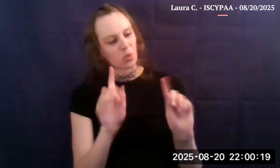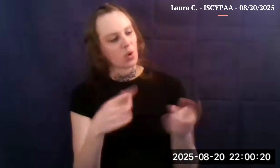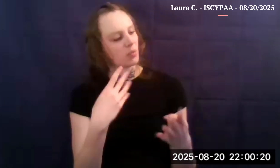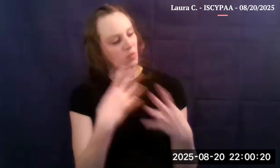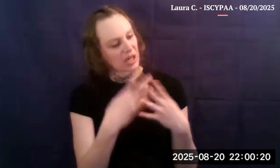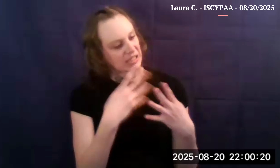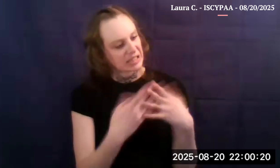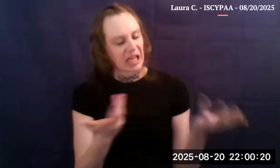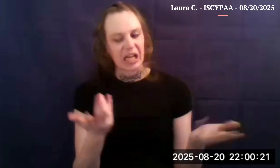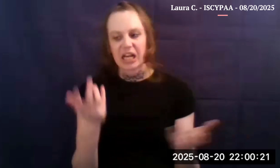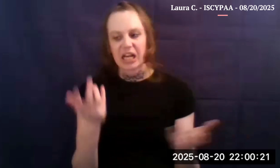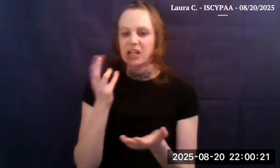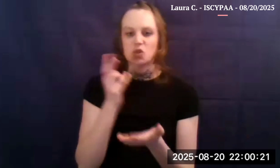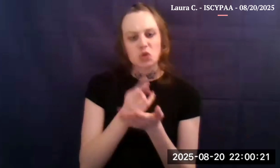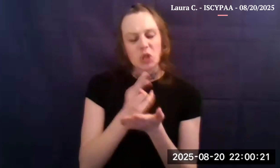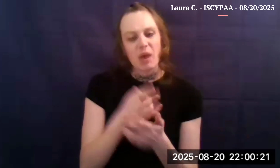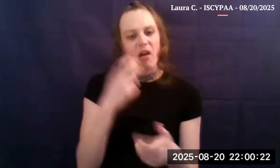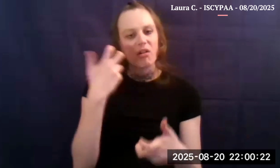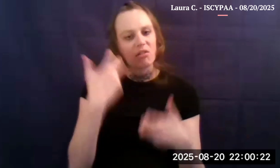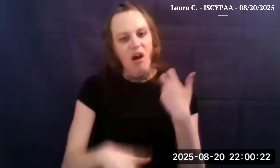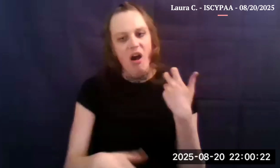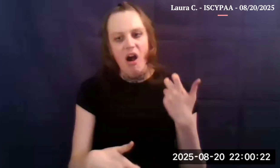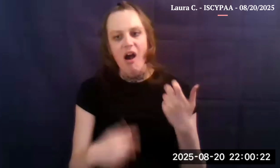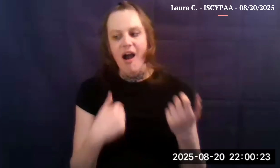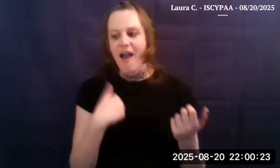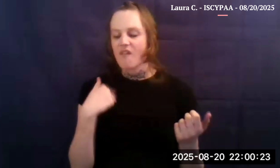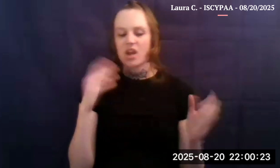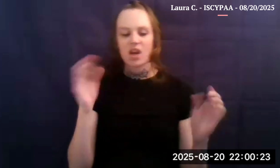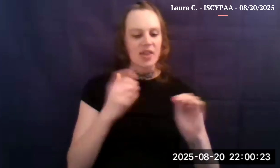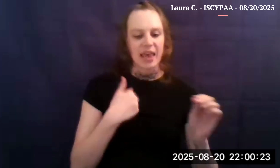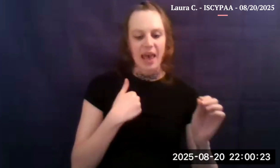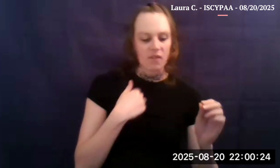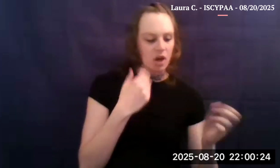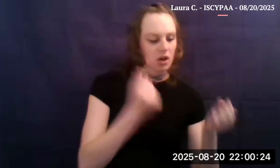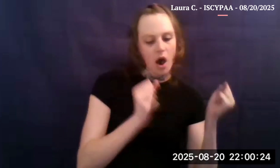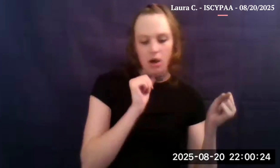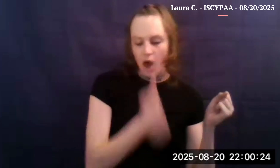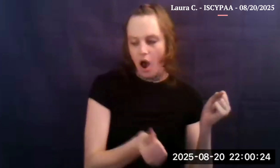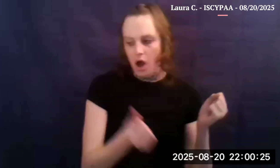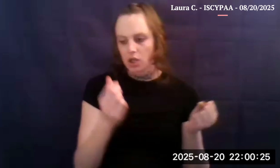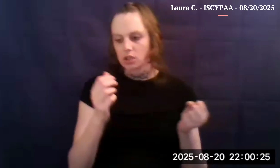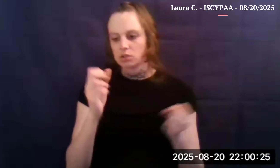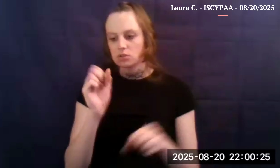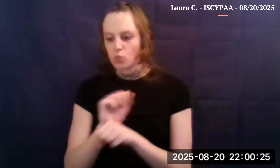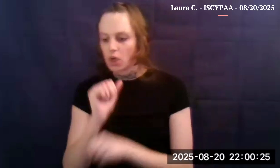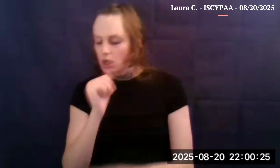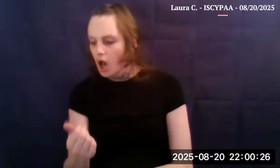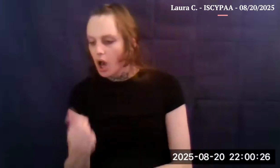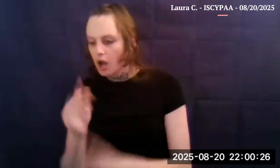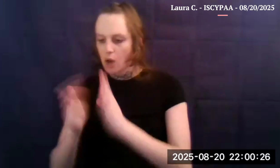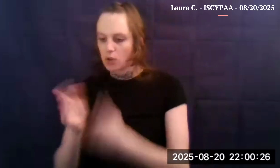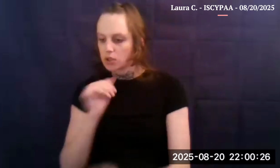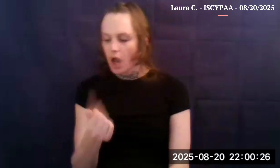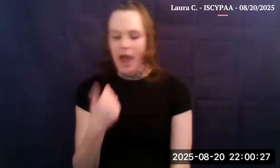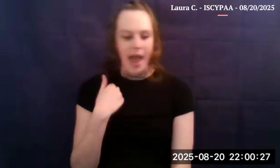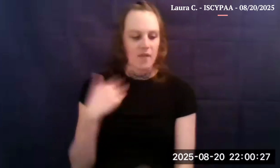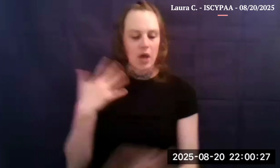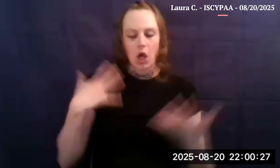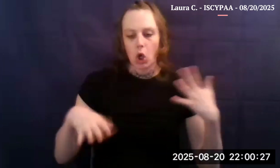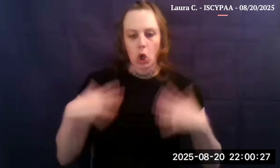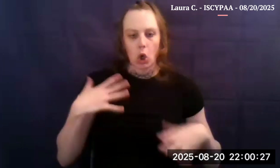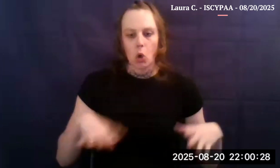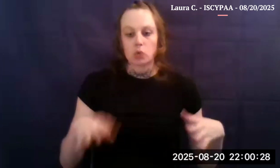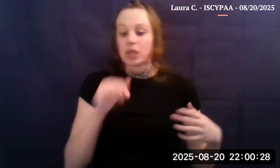Like, I didn't have anything. I didn't have a car. I didn't have a job. I didn't have a house. I had literally the clothes on my back. I didn't even